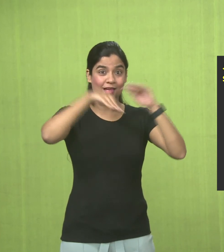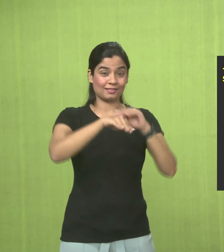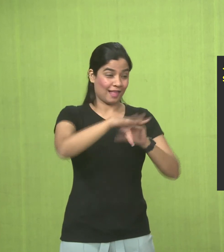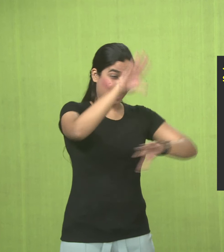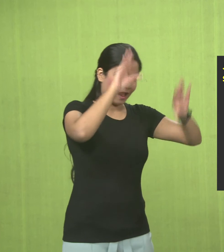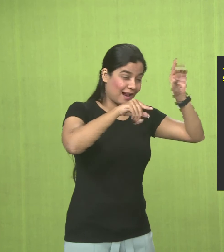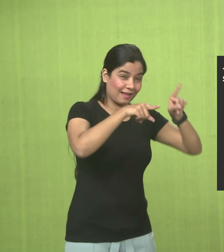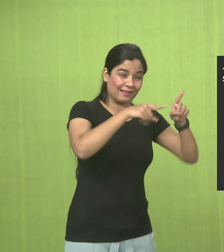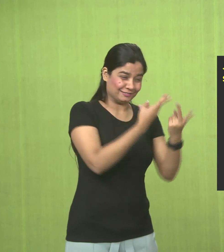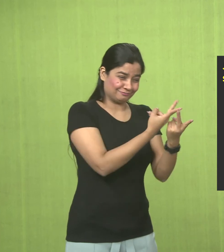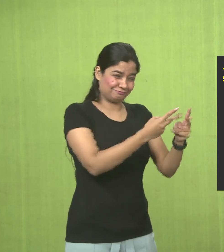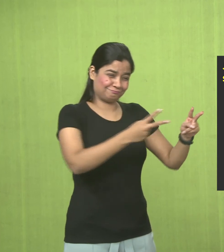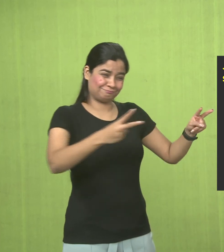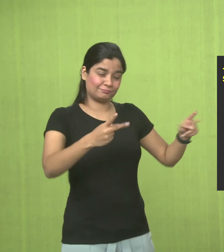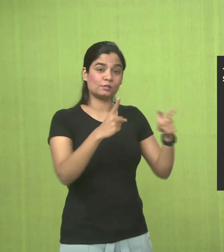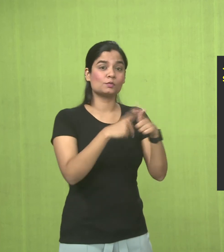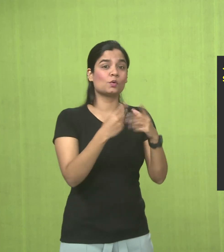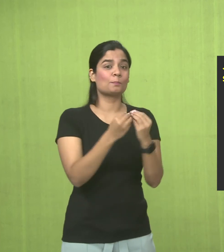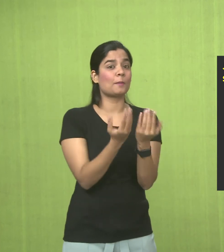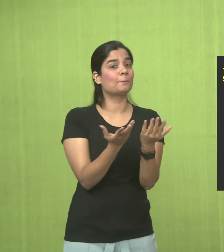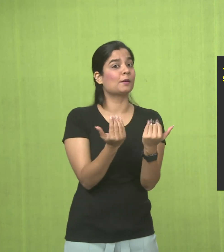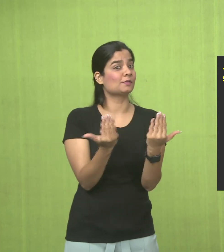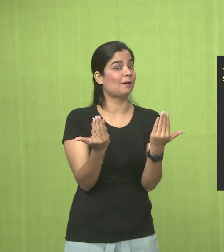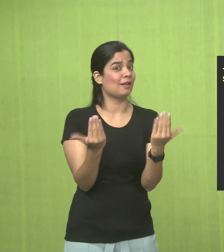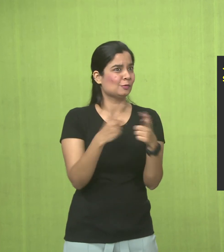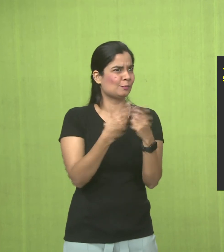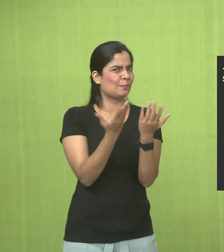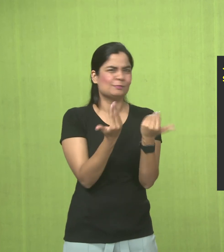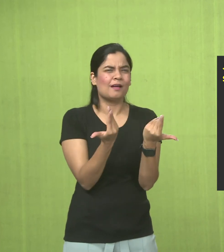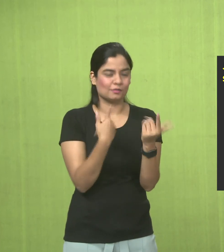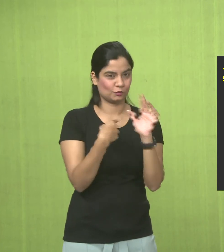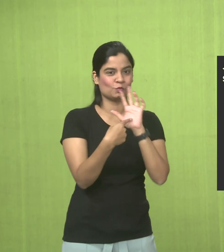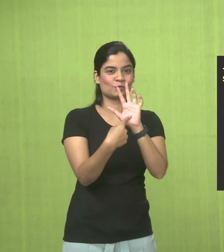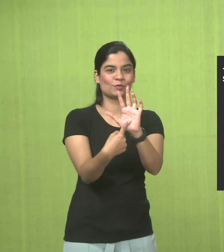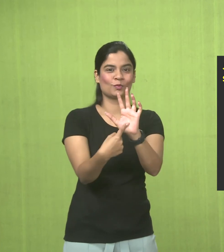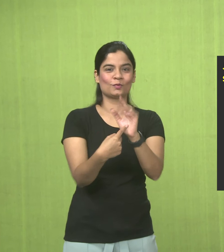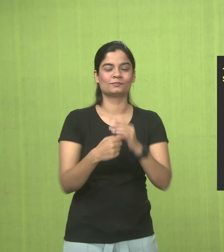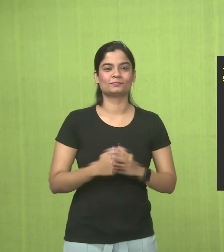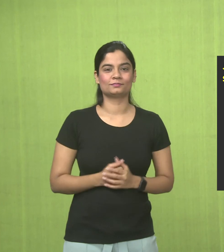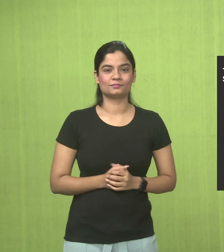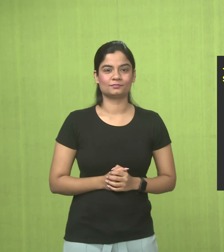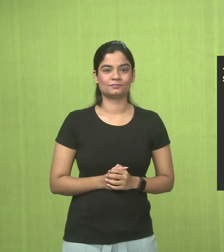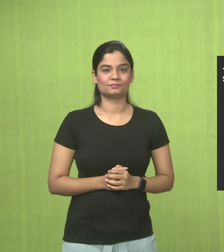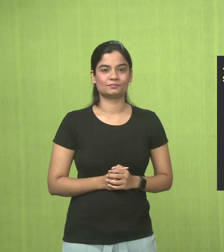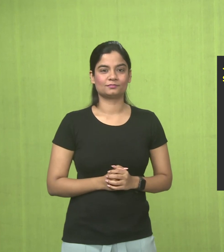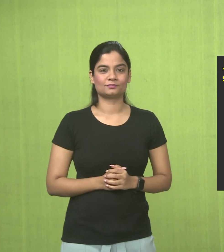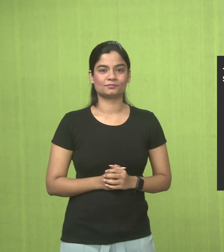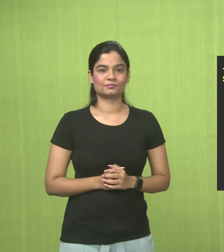Home science also gives us job opportunities after a certain time. What